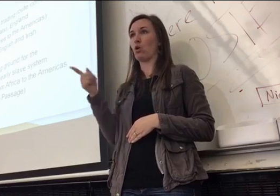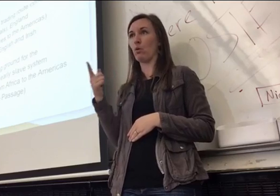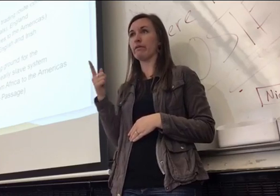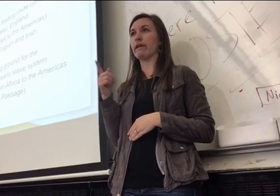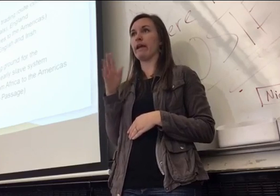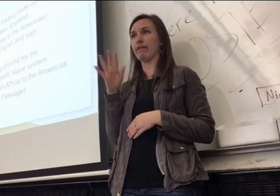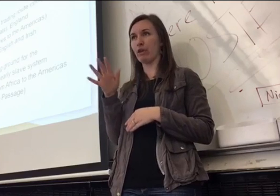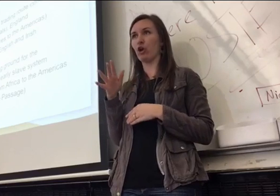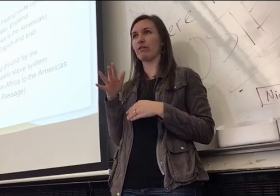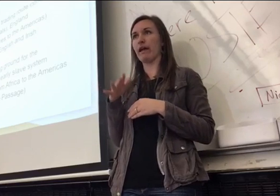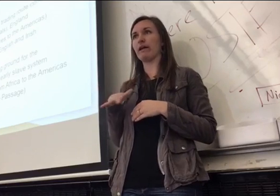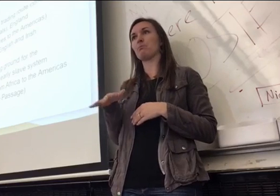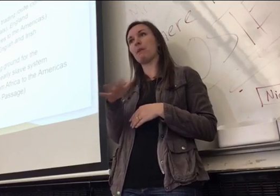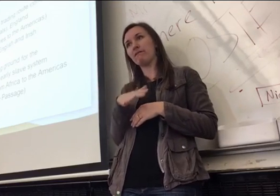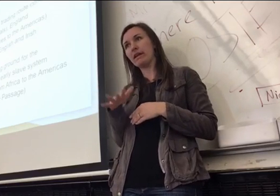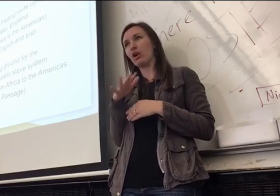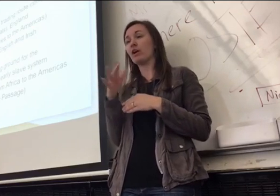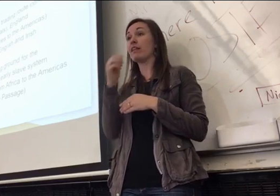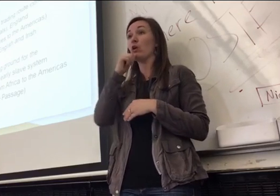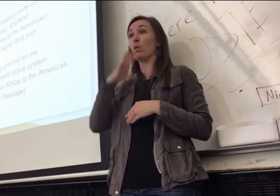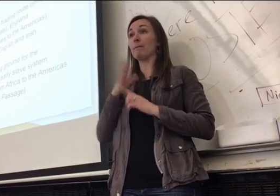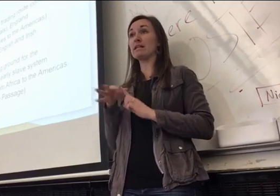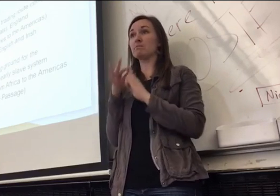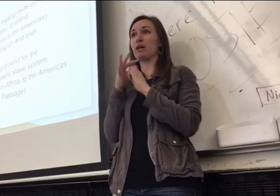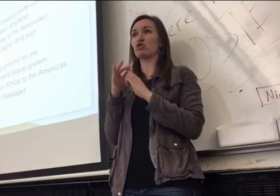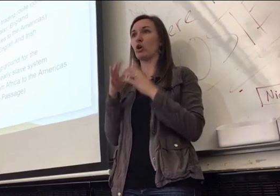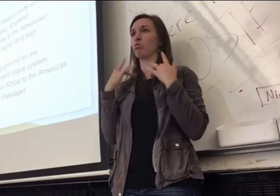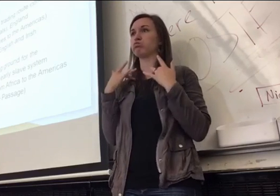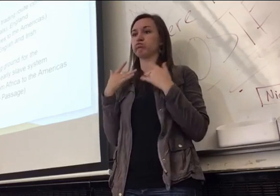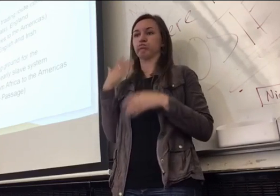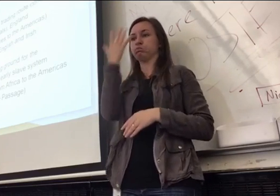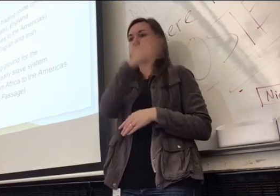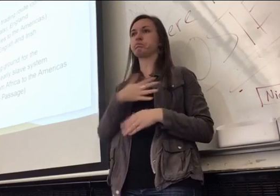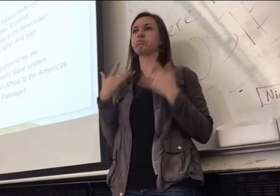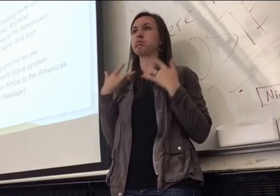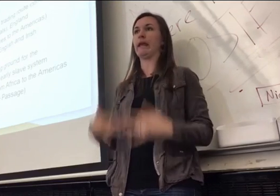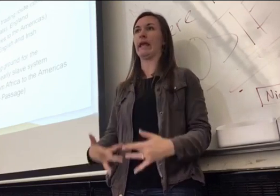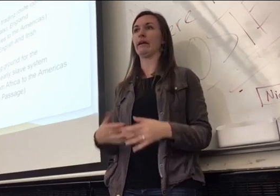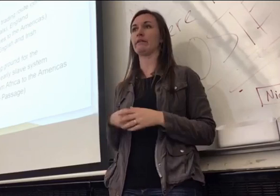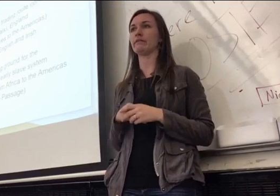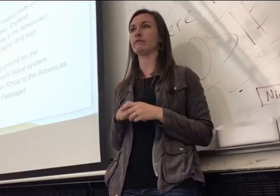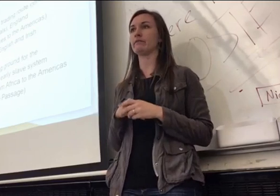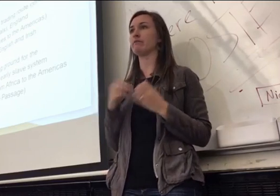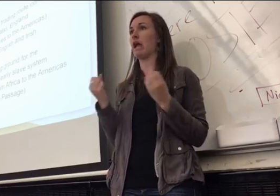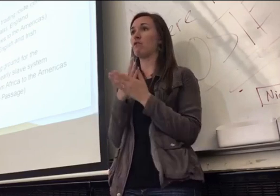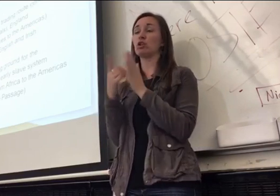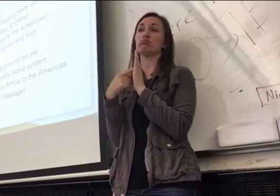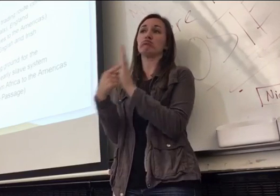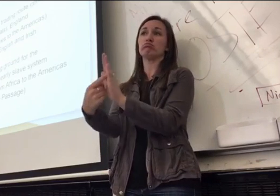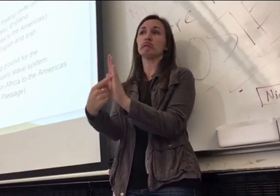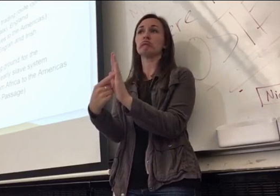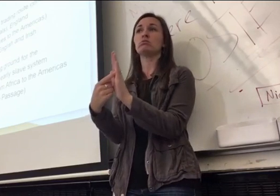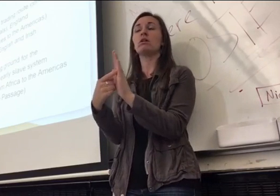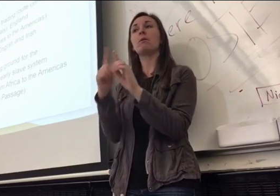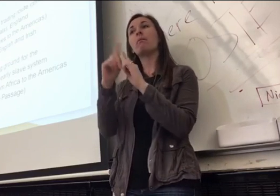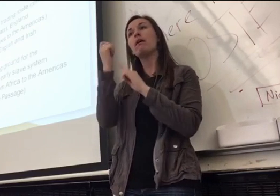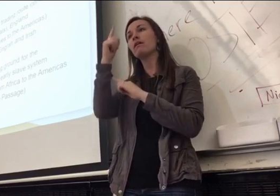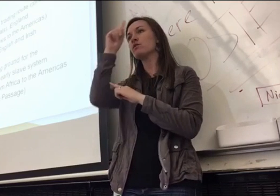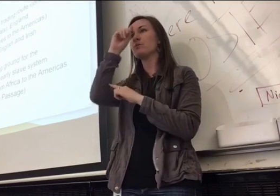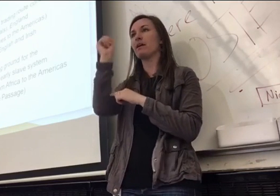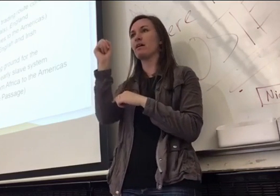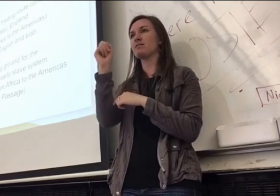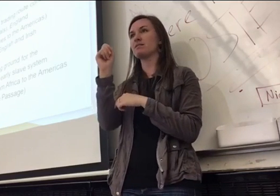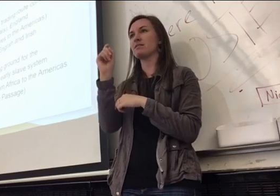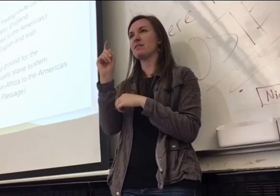area. Women especially, they did not clothe anything up here. It was all open, but that was because there was no